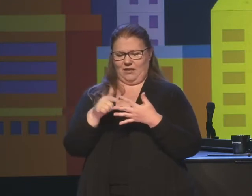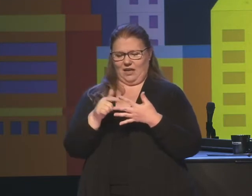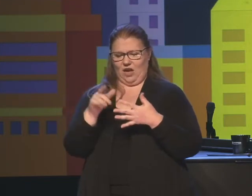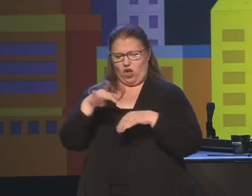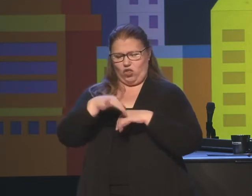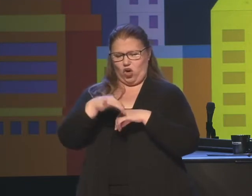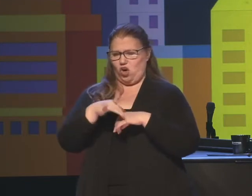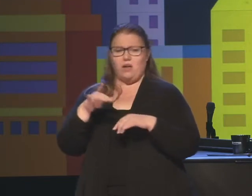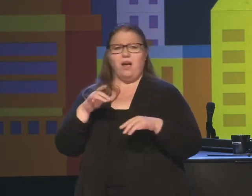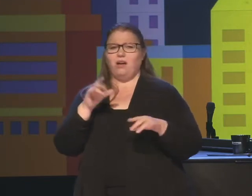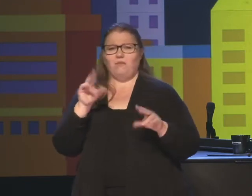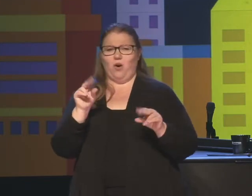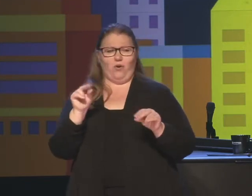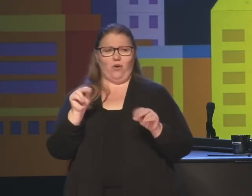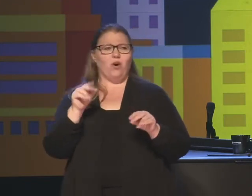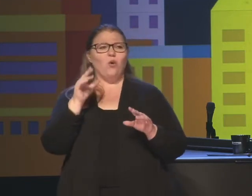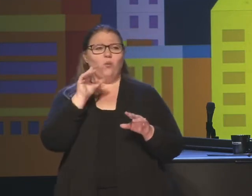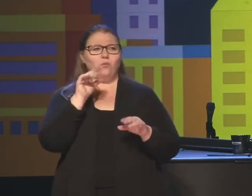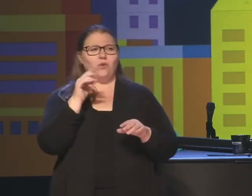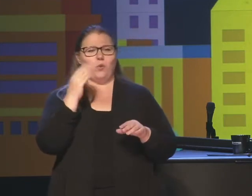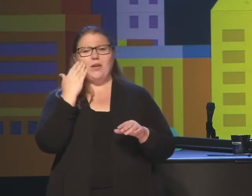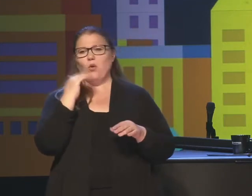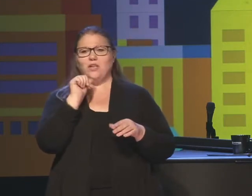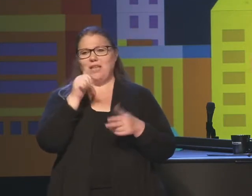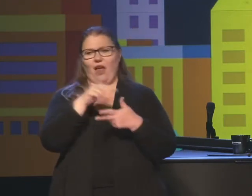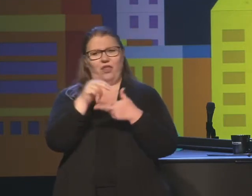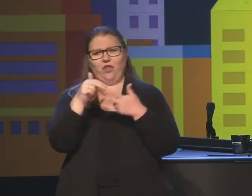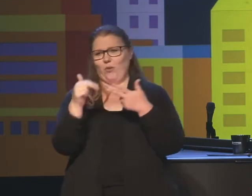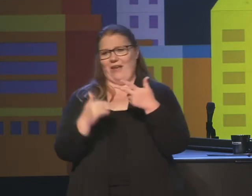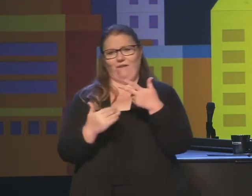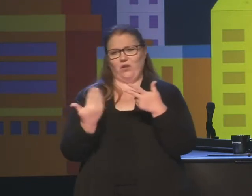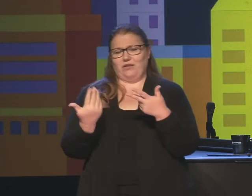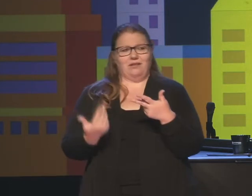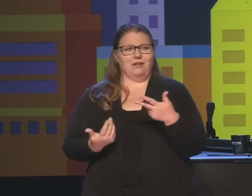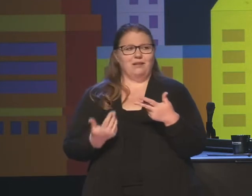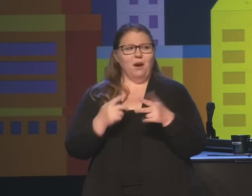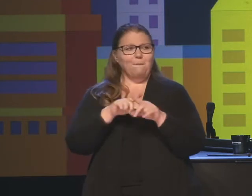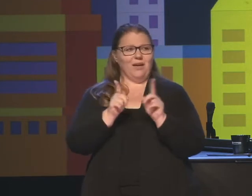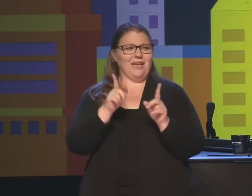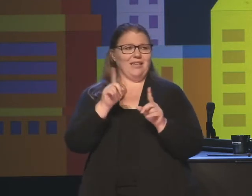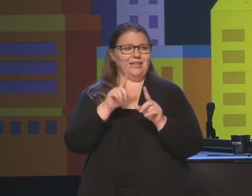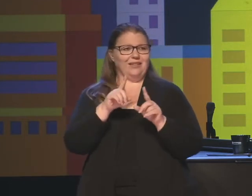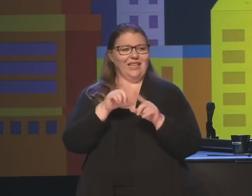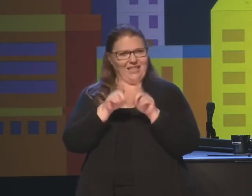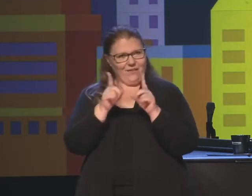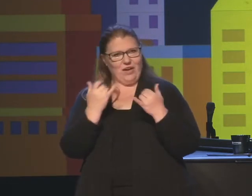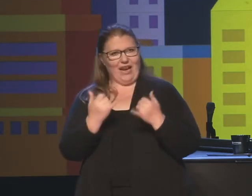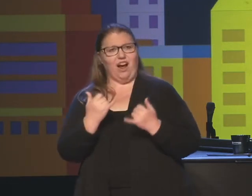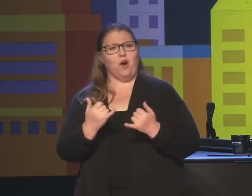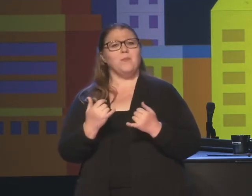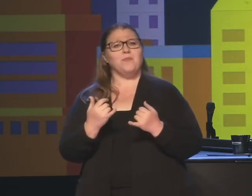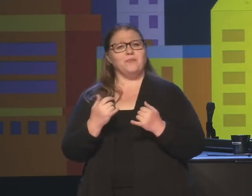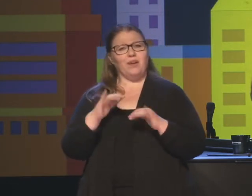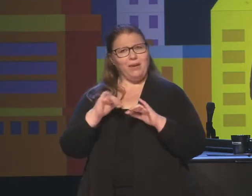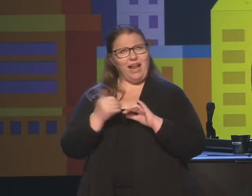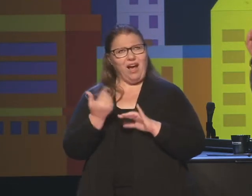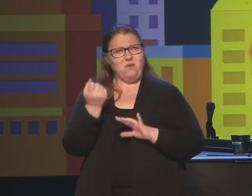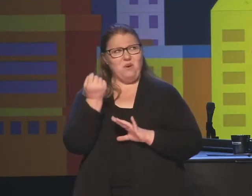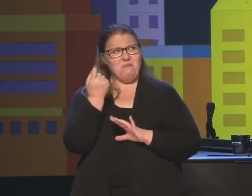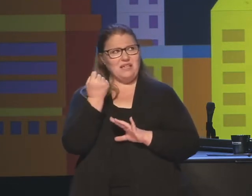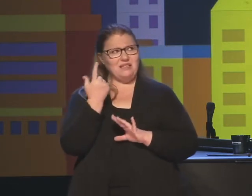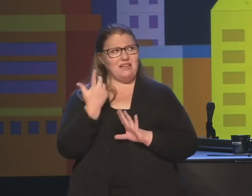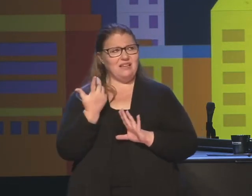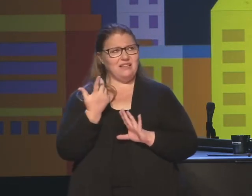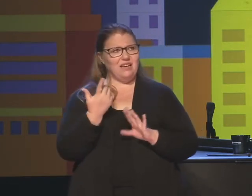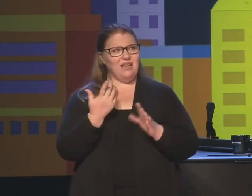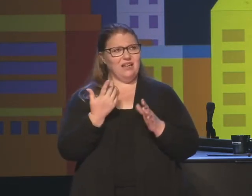earth below. Like, we know that there's not three levels. We just know it's different now. But the deep truth is, like, how do I make sense that something so